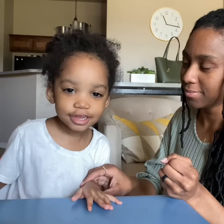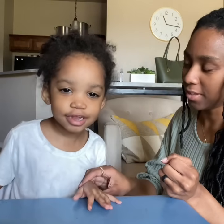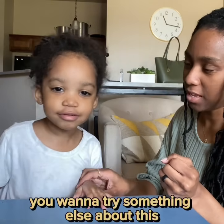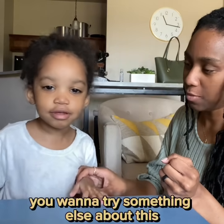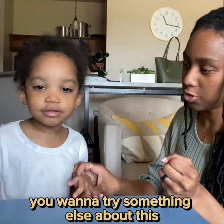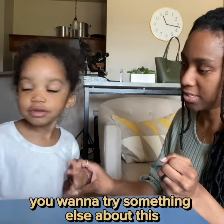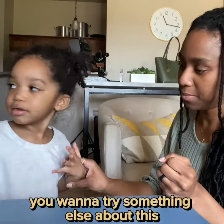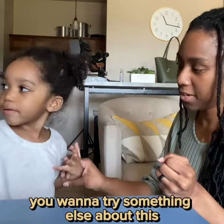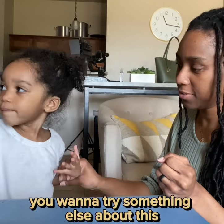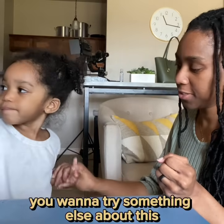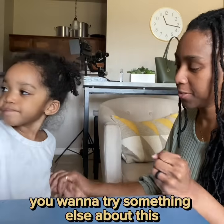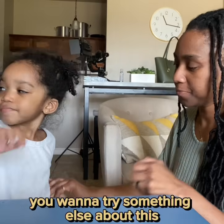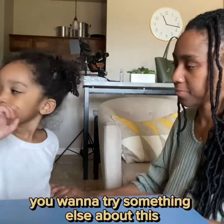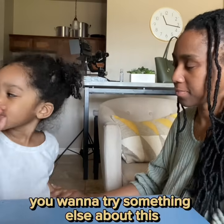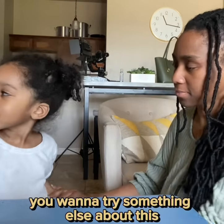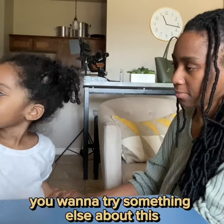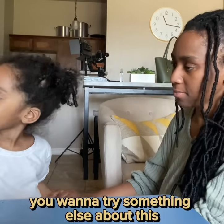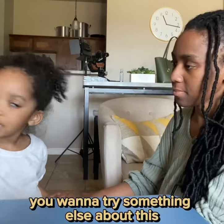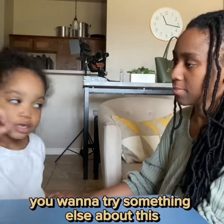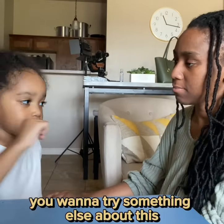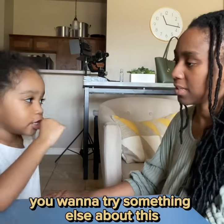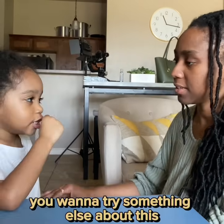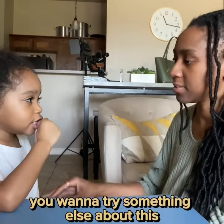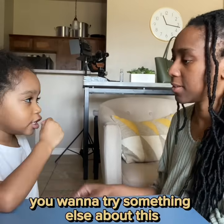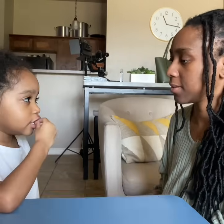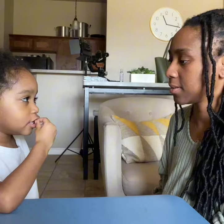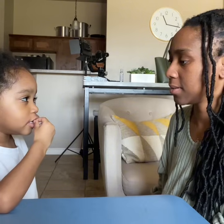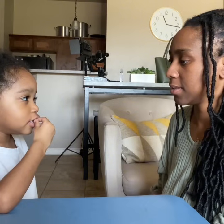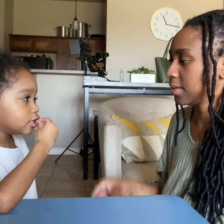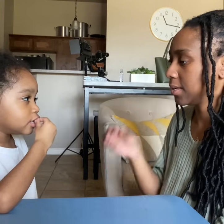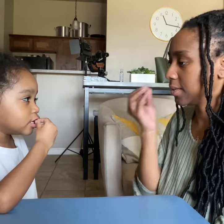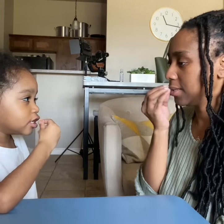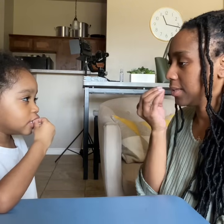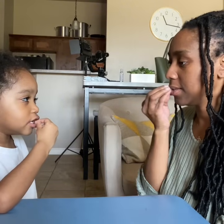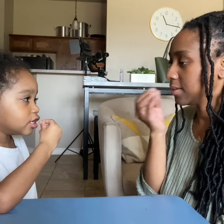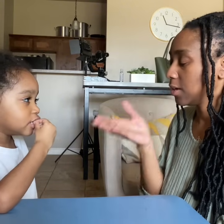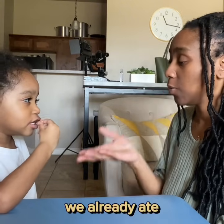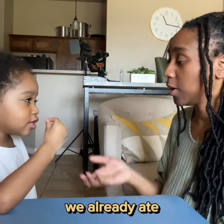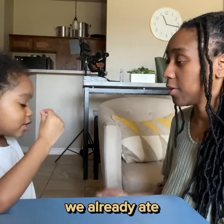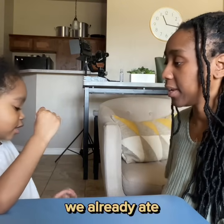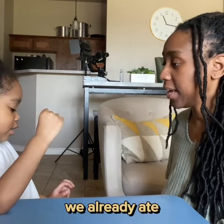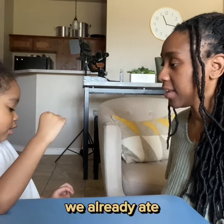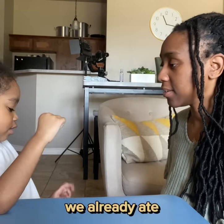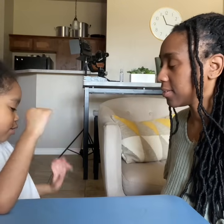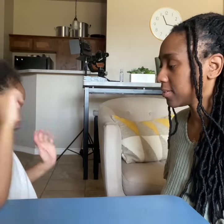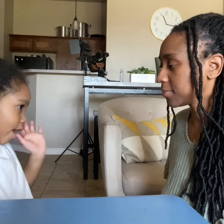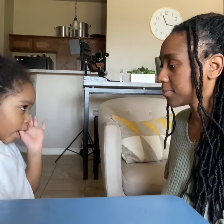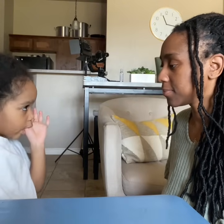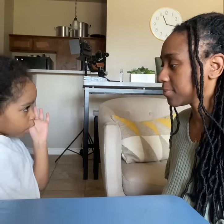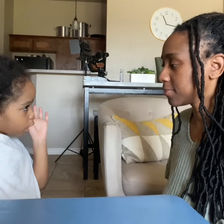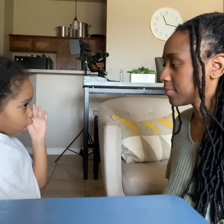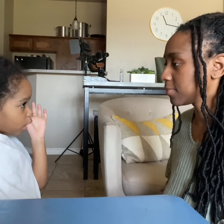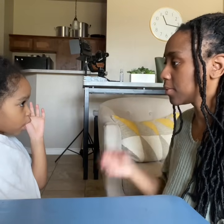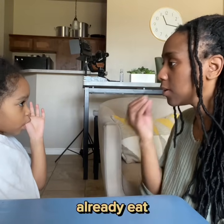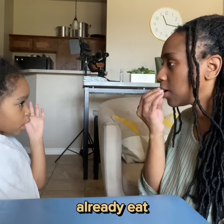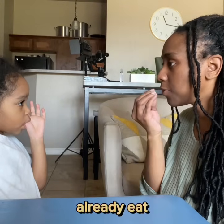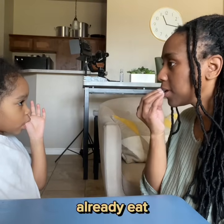You want to try something else? How about this? Eat, eat. We already ate. We already eat.